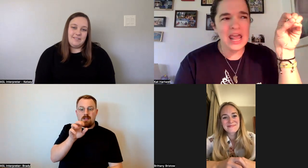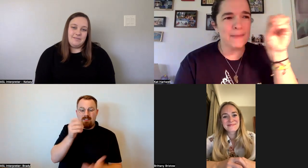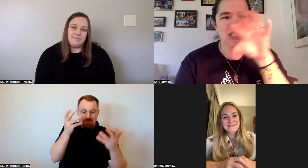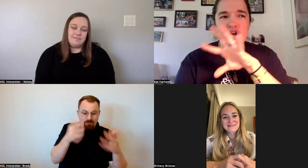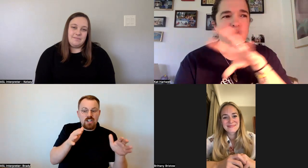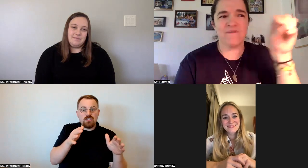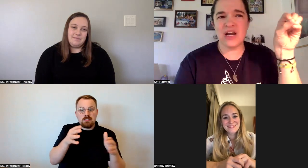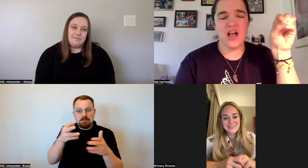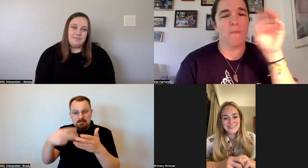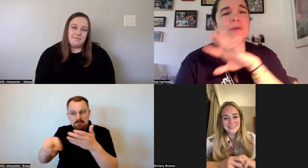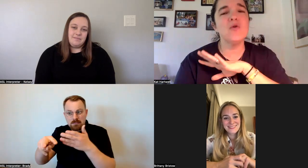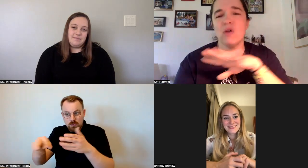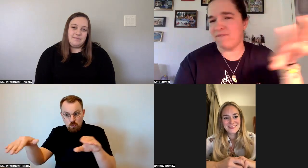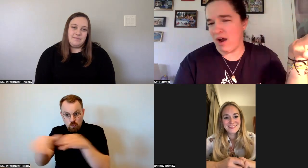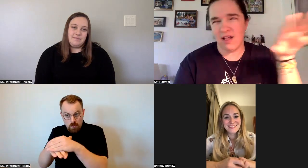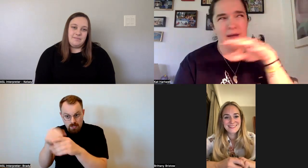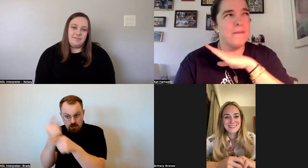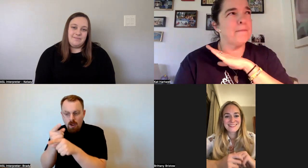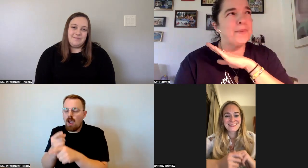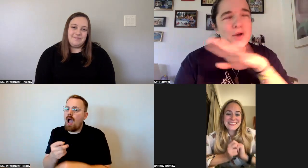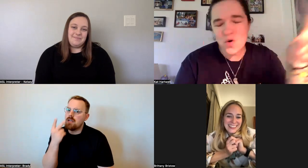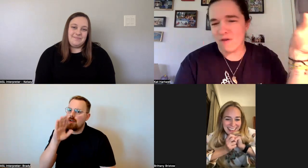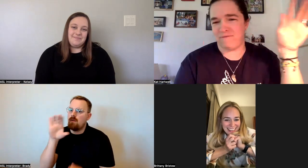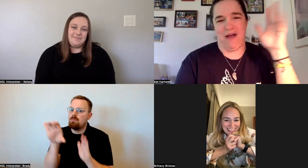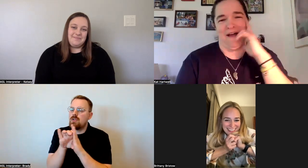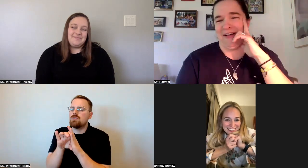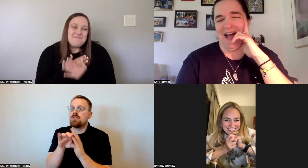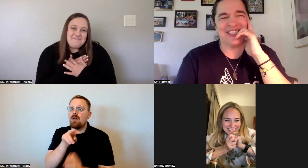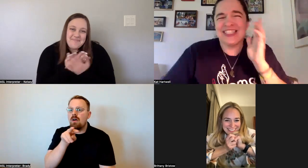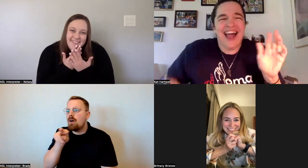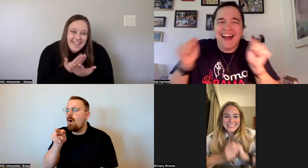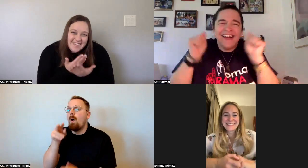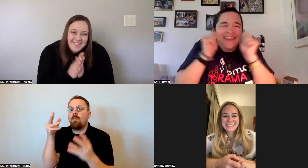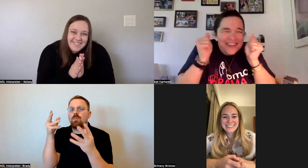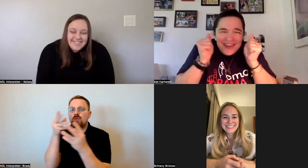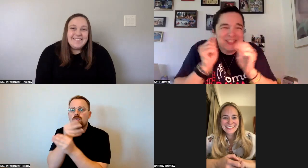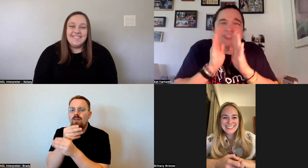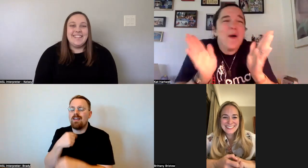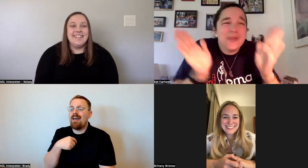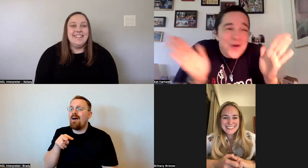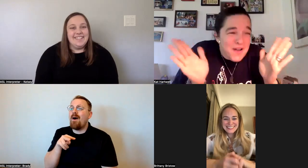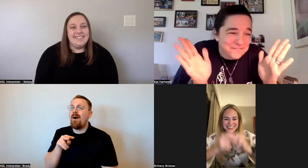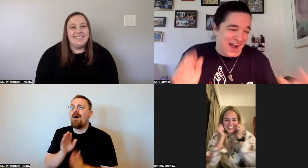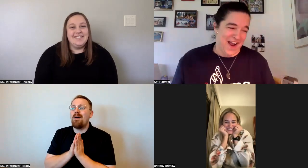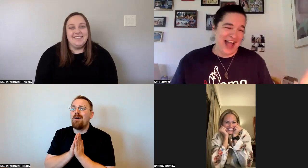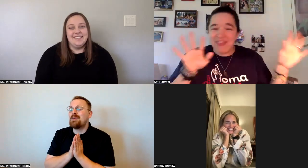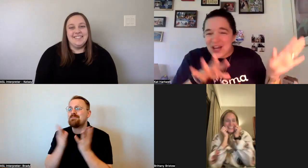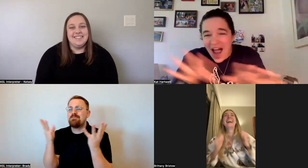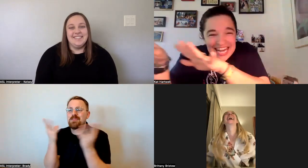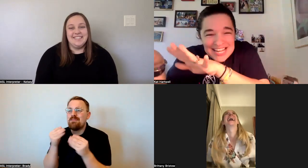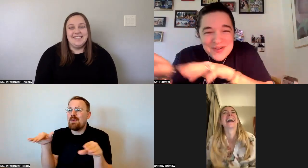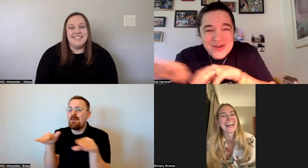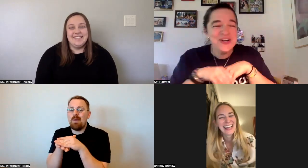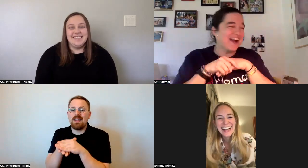at the wedding pictures on video. Beautiful. Beautiful. Thank you. I should like so beautiful. And